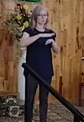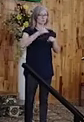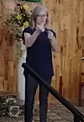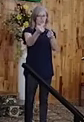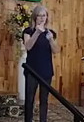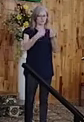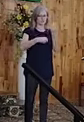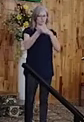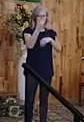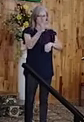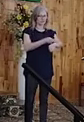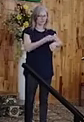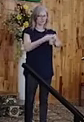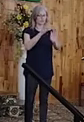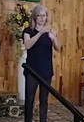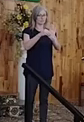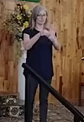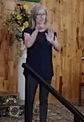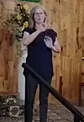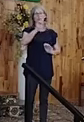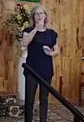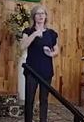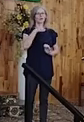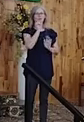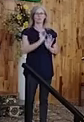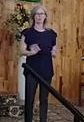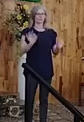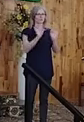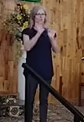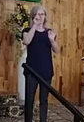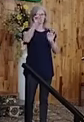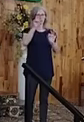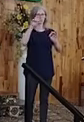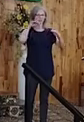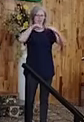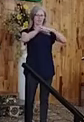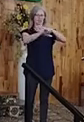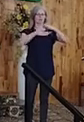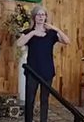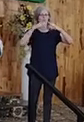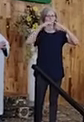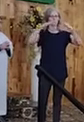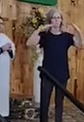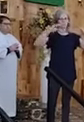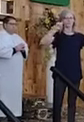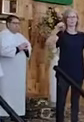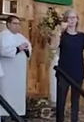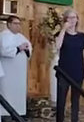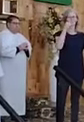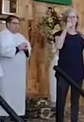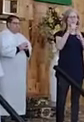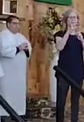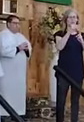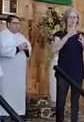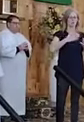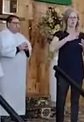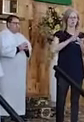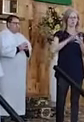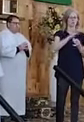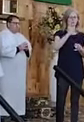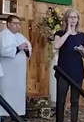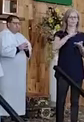to the supper of the Lamb. Lord, I am not worthy that you should enter under my roof, but only say the word, and